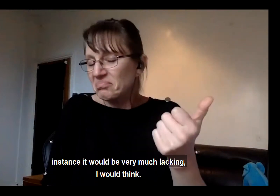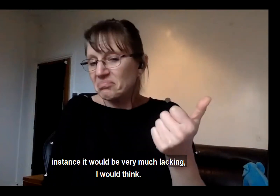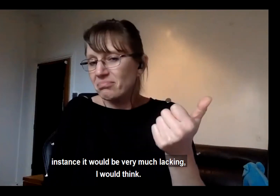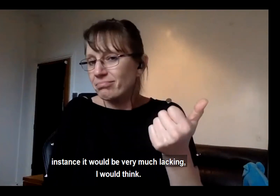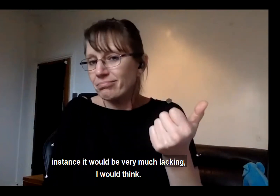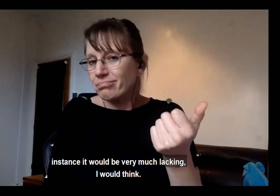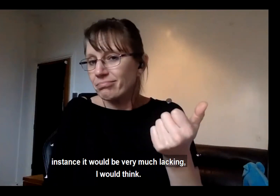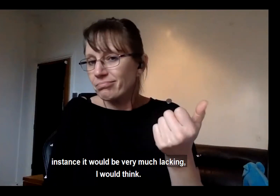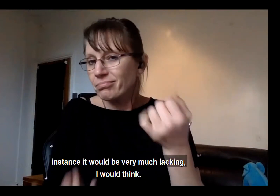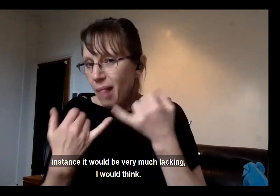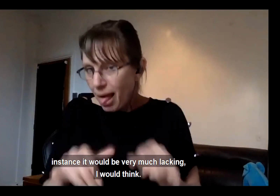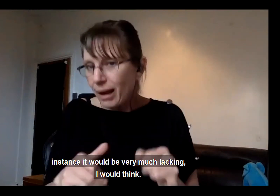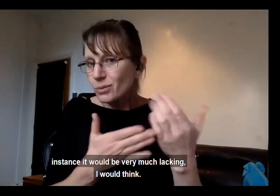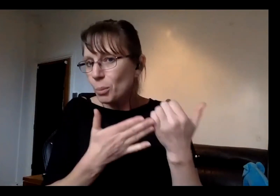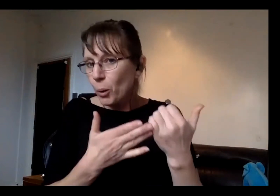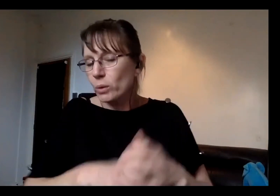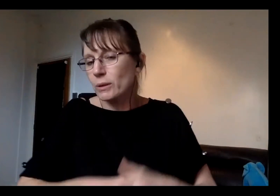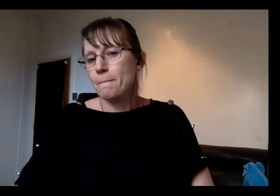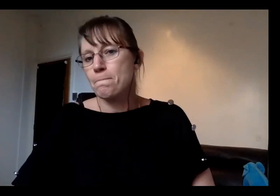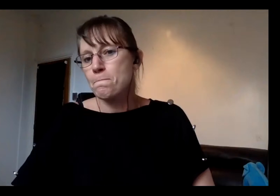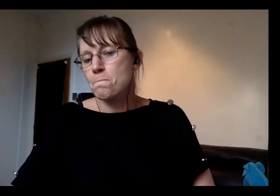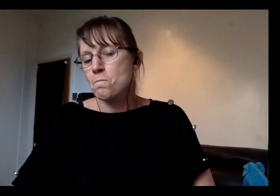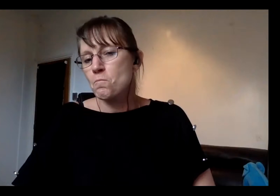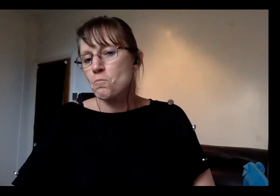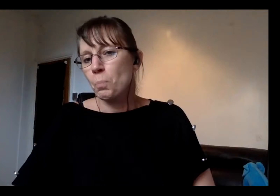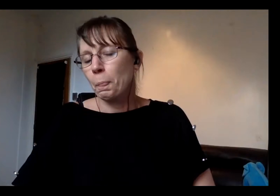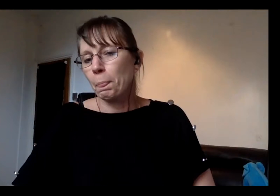think. Yeah.